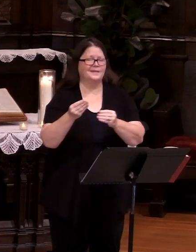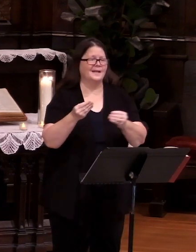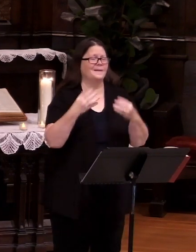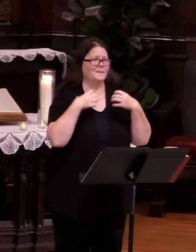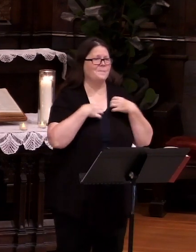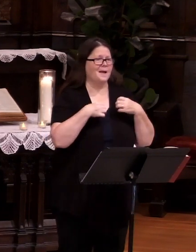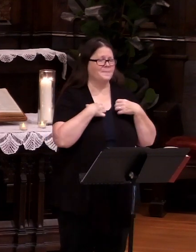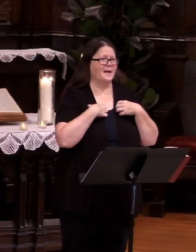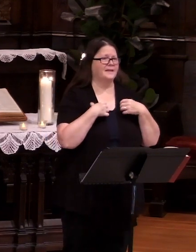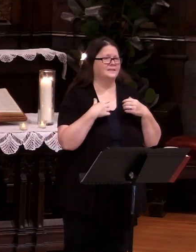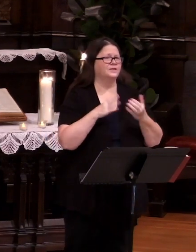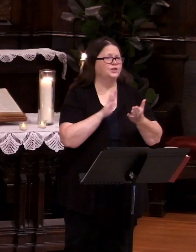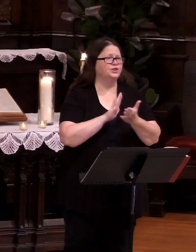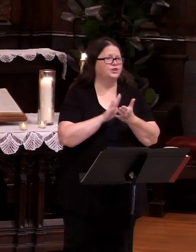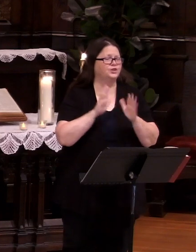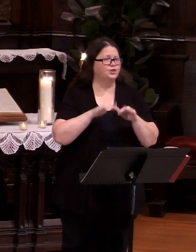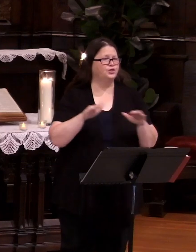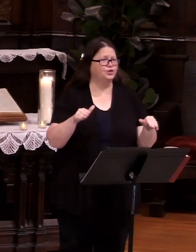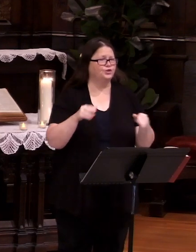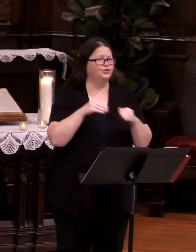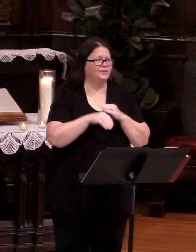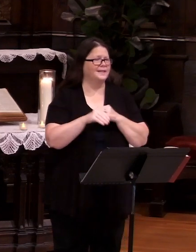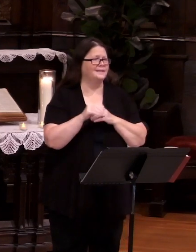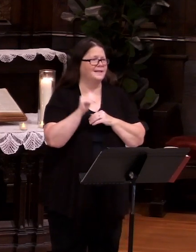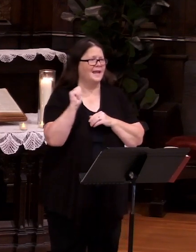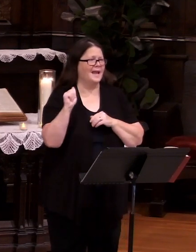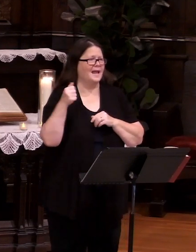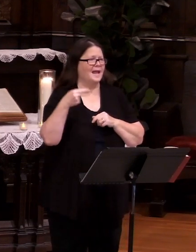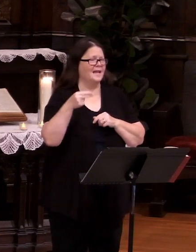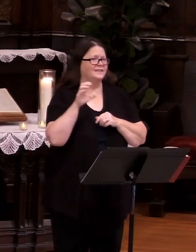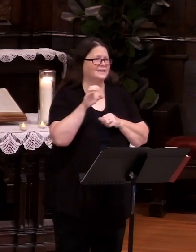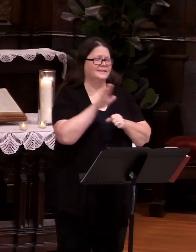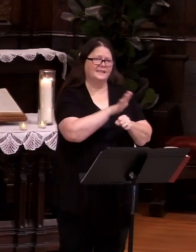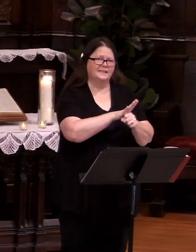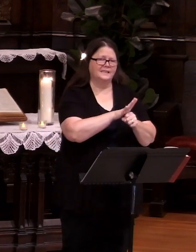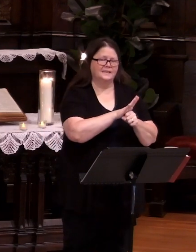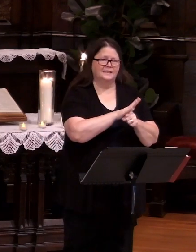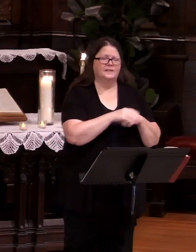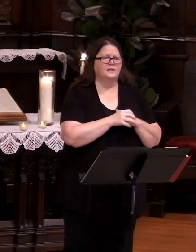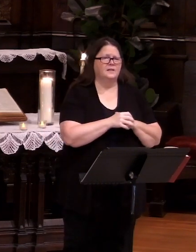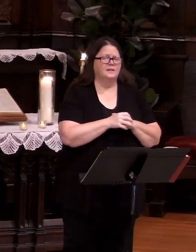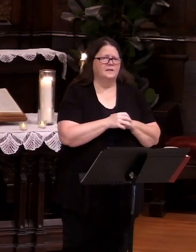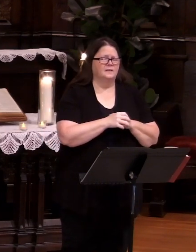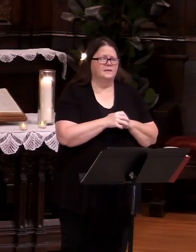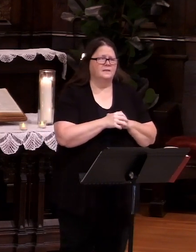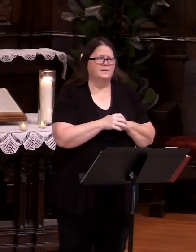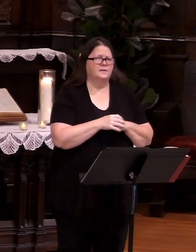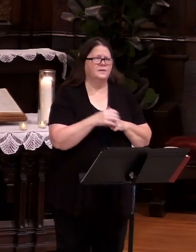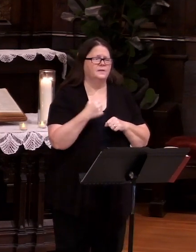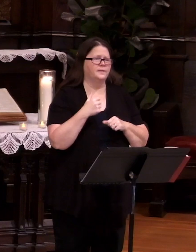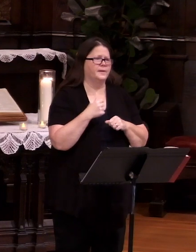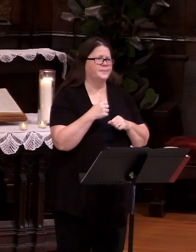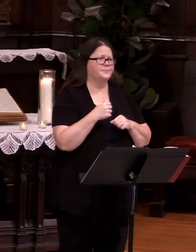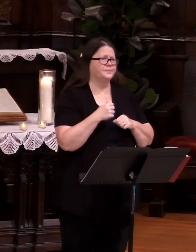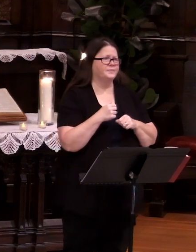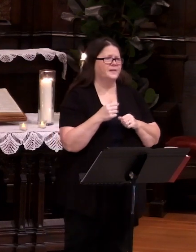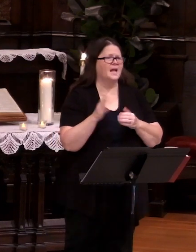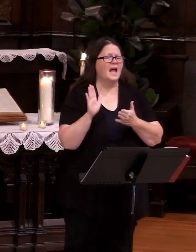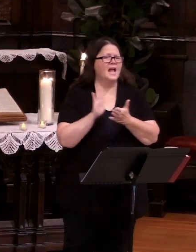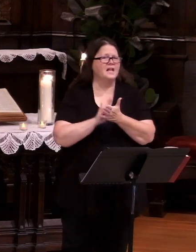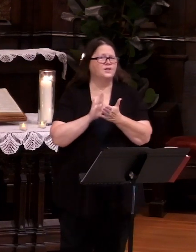backs of children in the Asylum Hill neighborhood. We are not asking, the school will be taking care